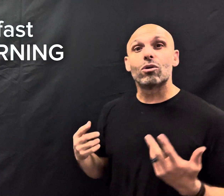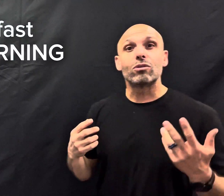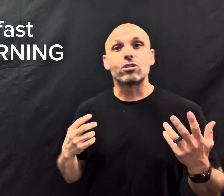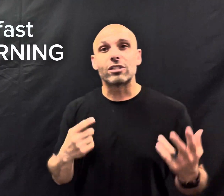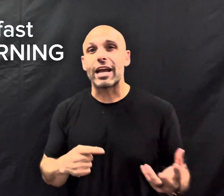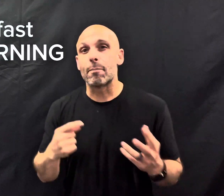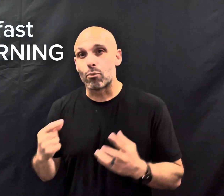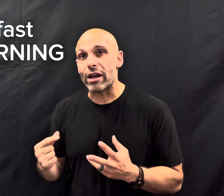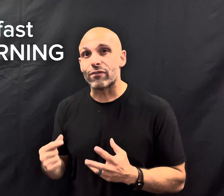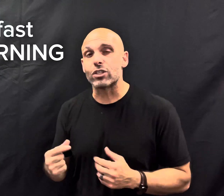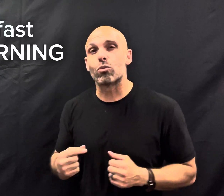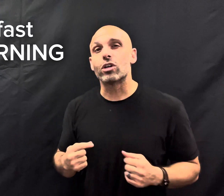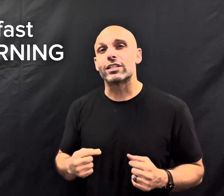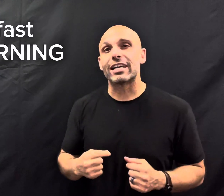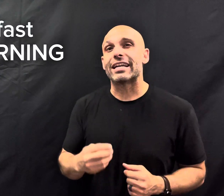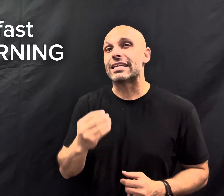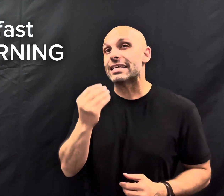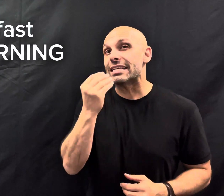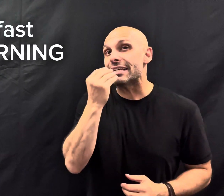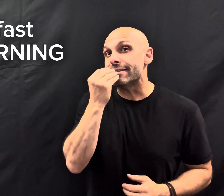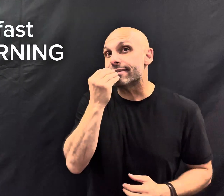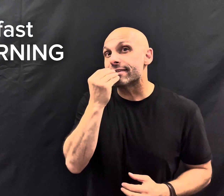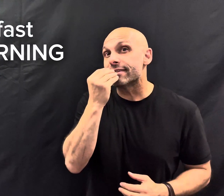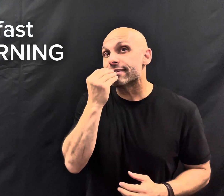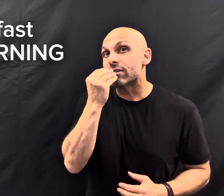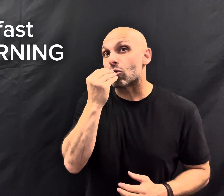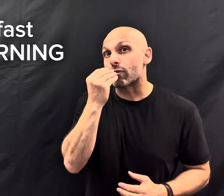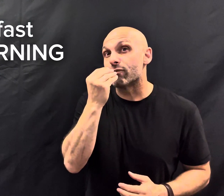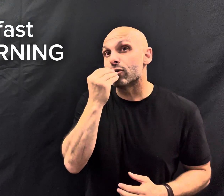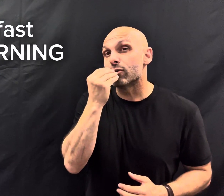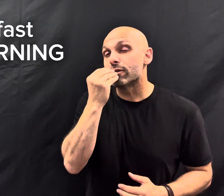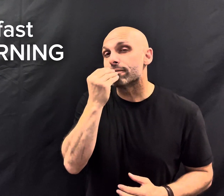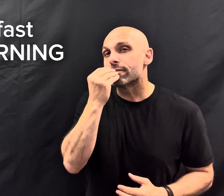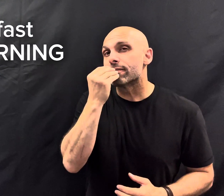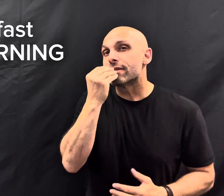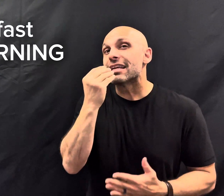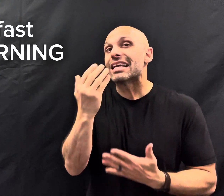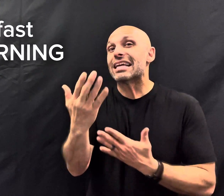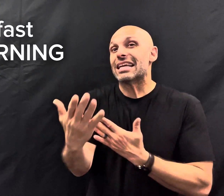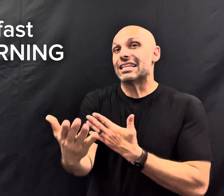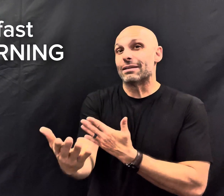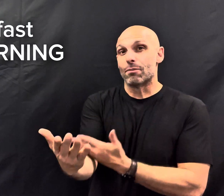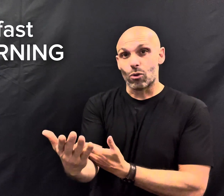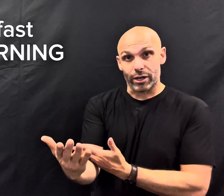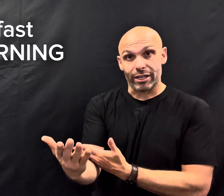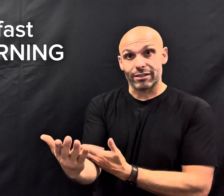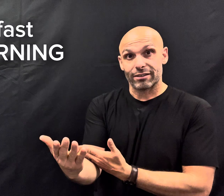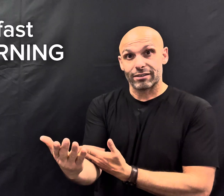to sign breakfast, we're going to sign eat or food in the morning.